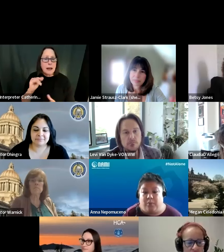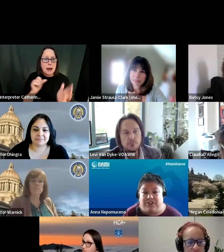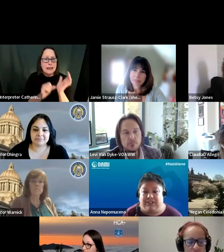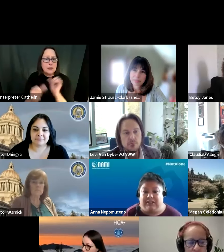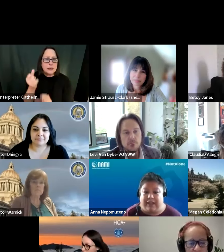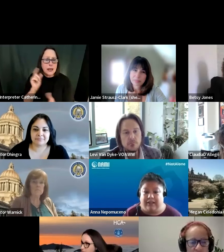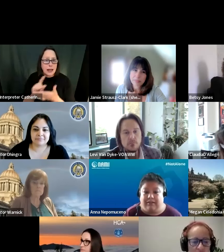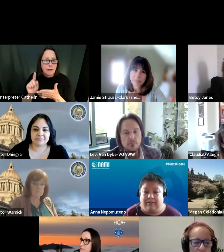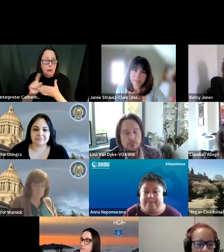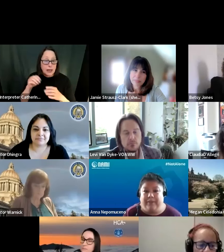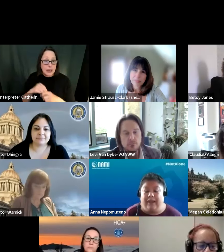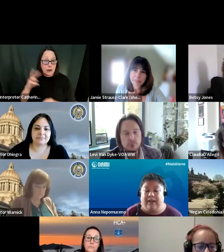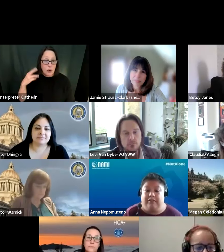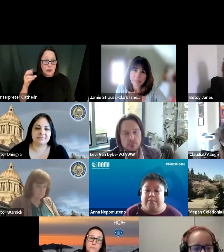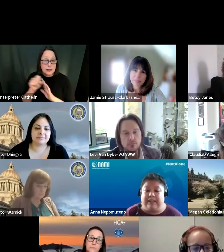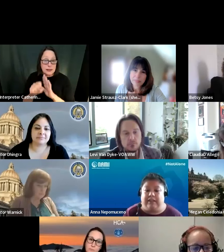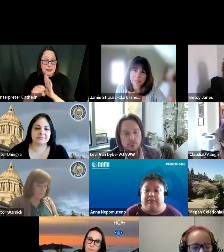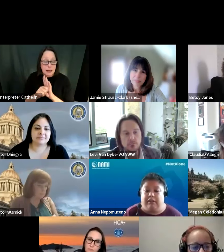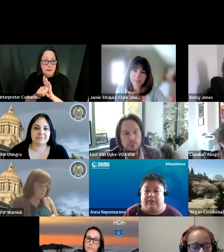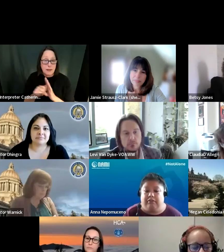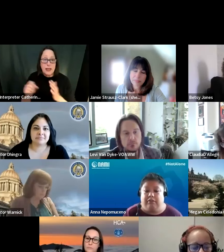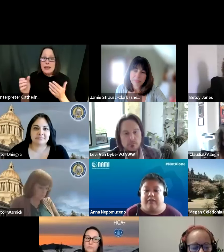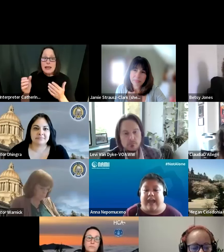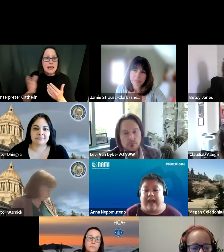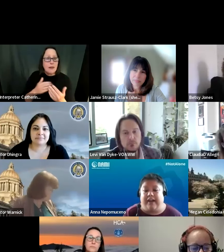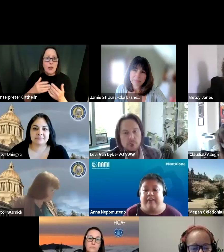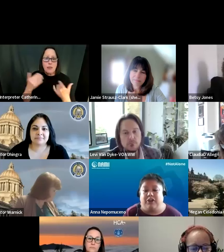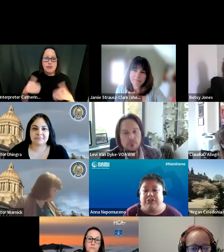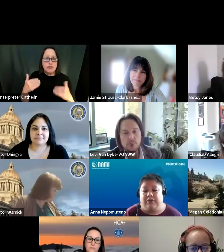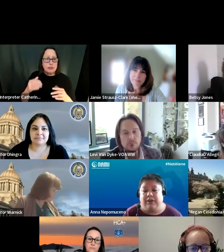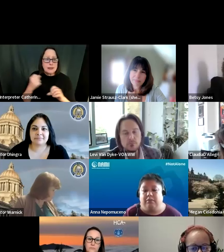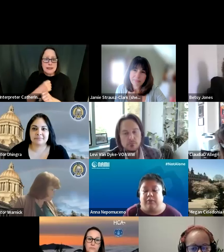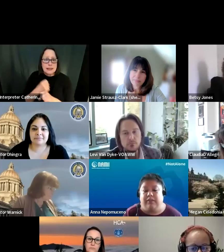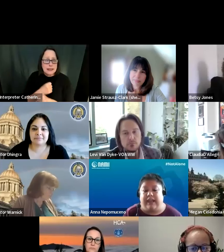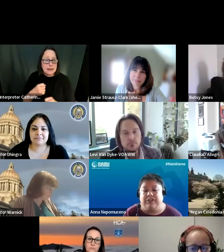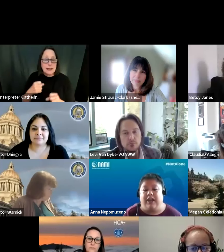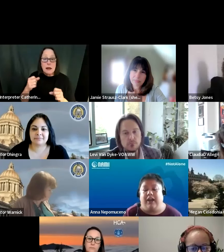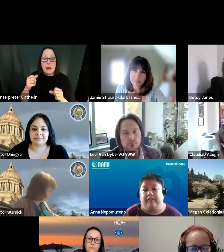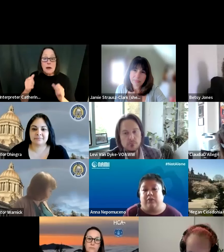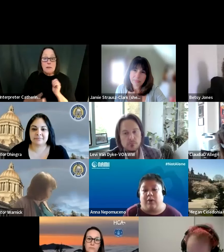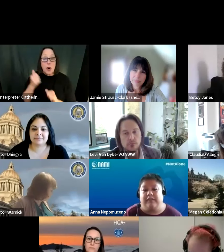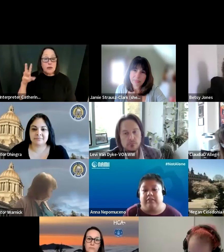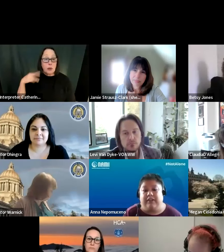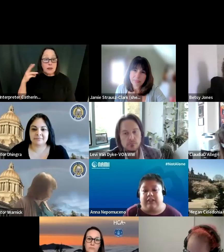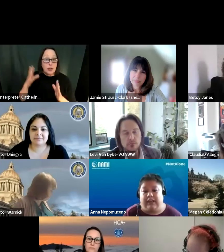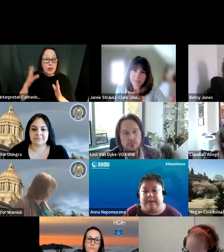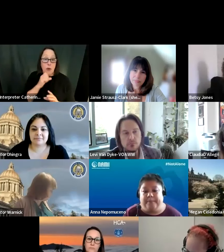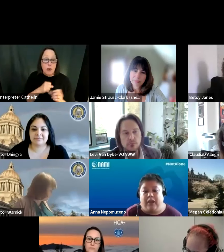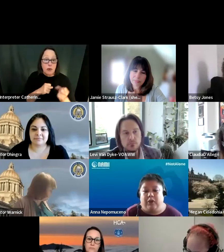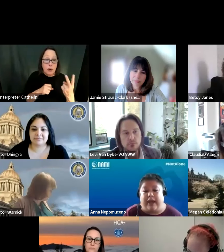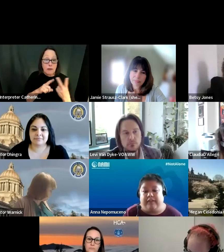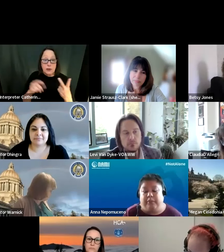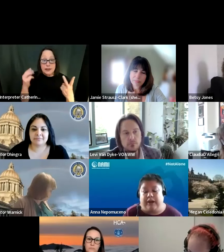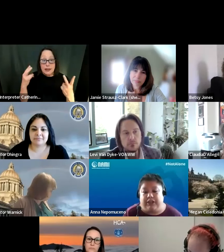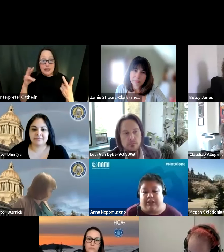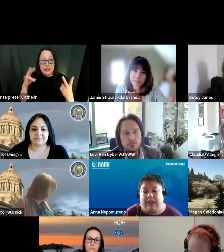week in Washington state. Despite these statistics, over half of Washingtonians between the age of 12 to 17